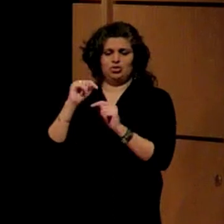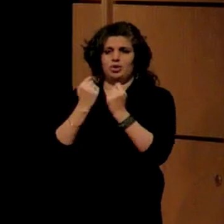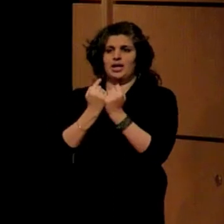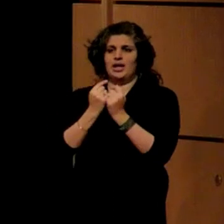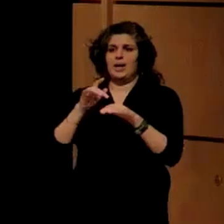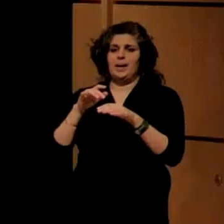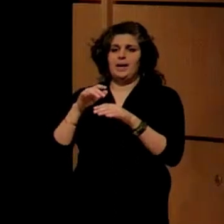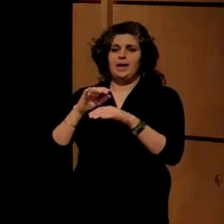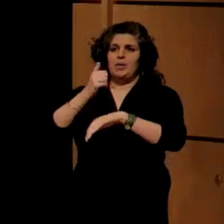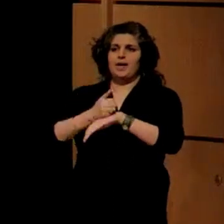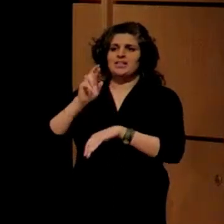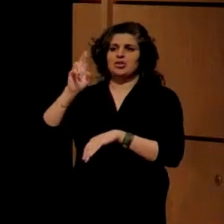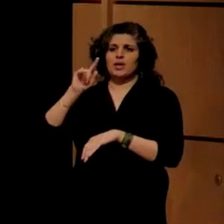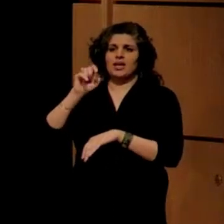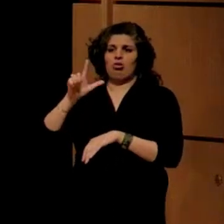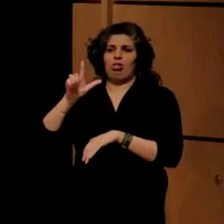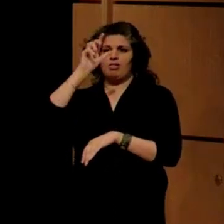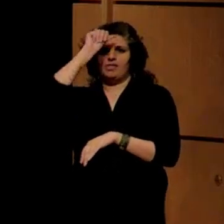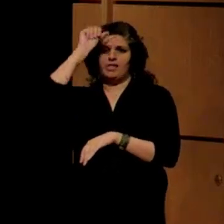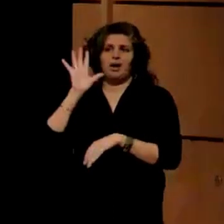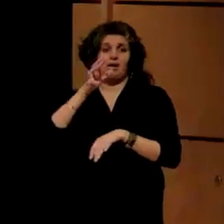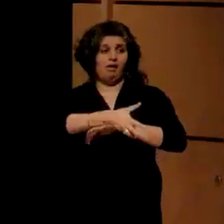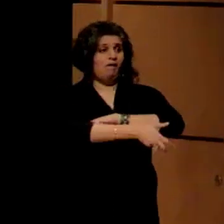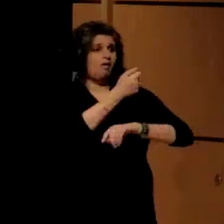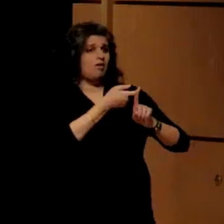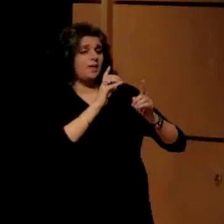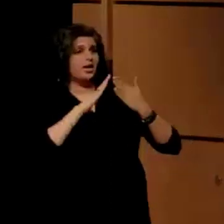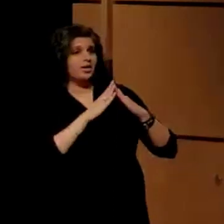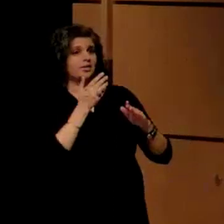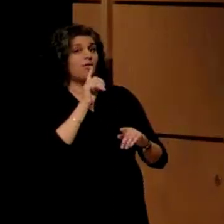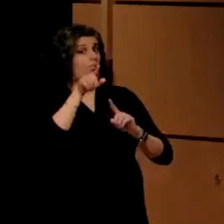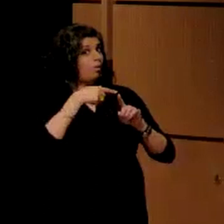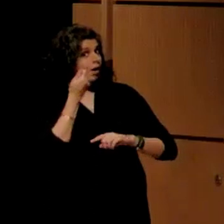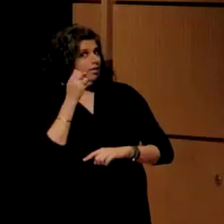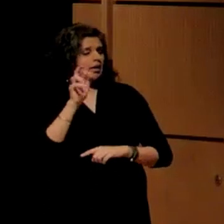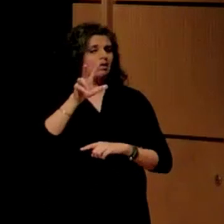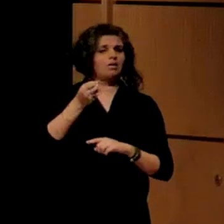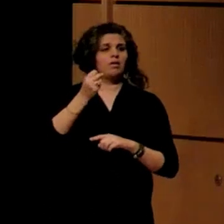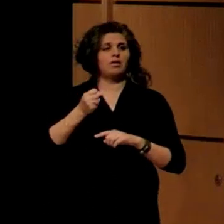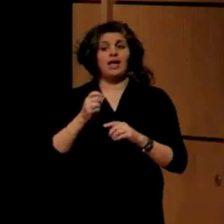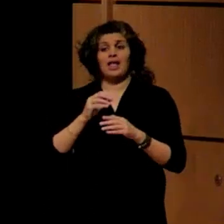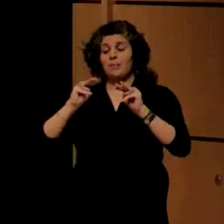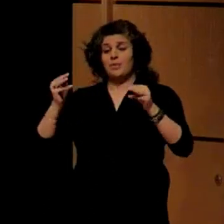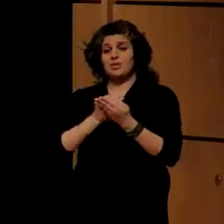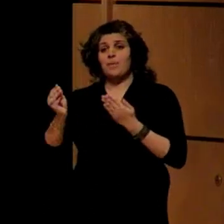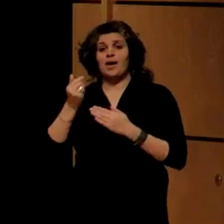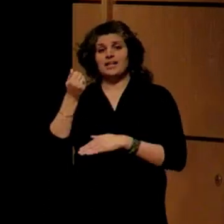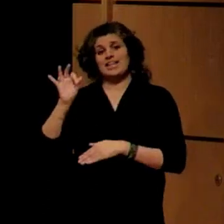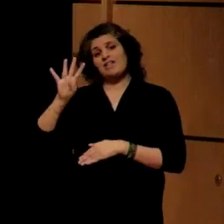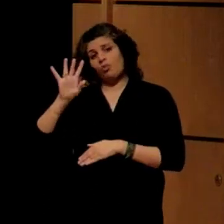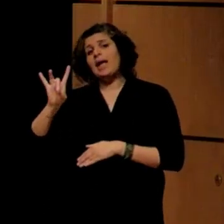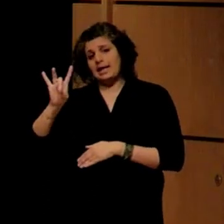Wrangell, Alaska. They were removed from their communities in the 1930s and purchased by the museum in